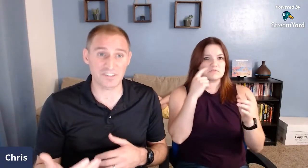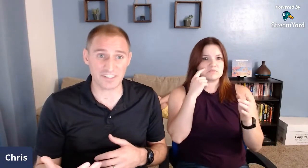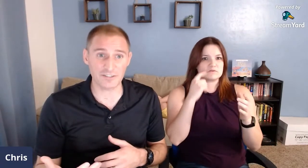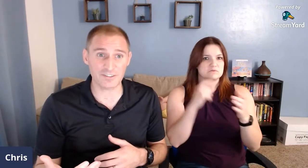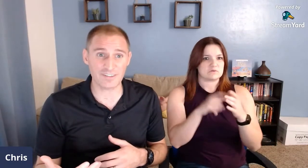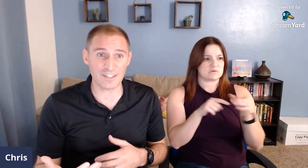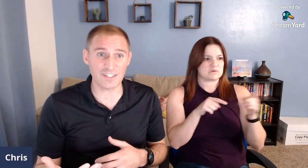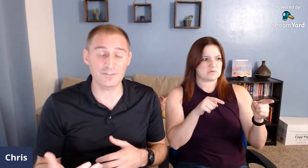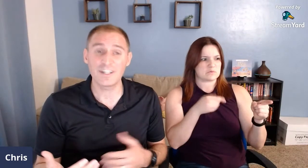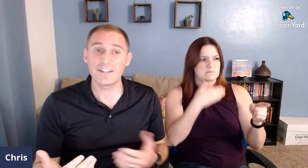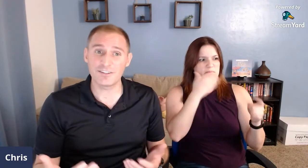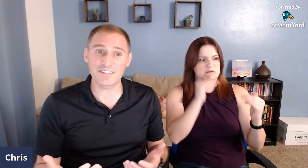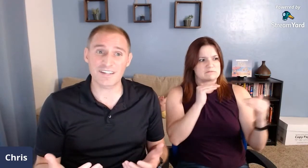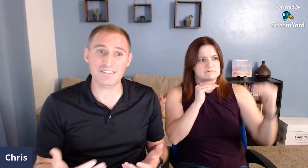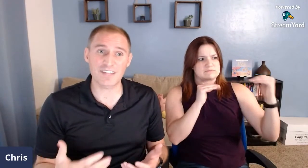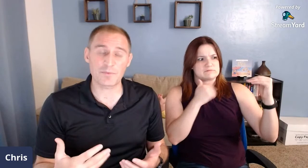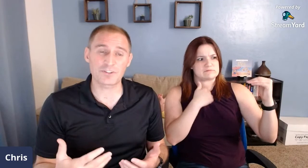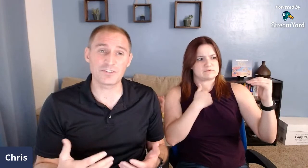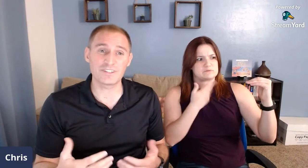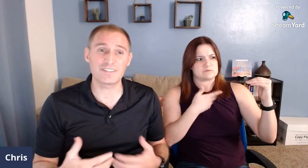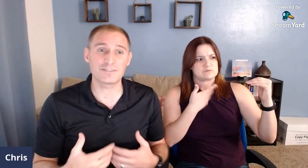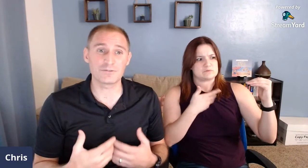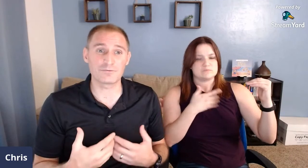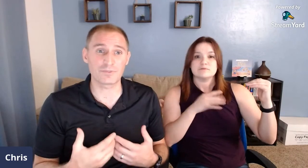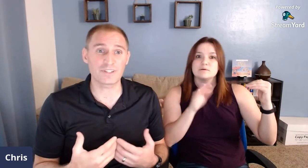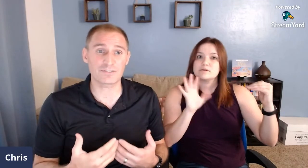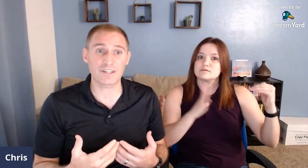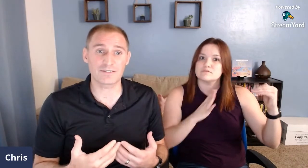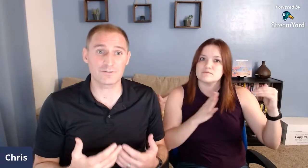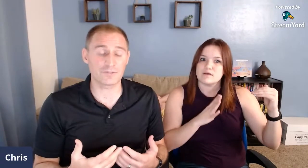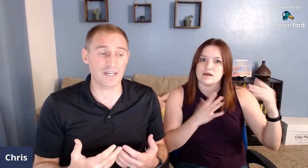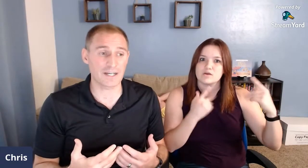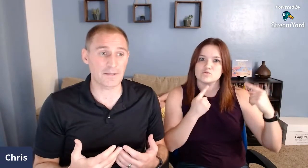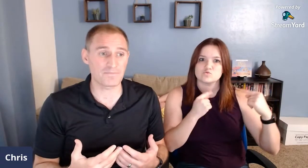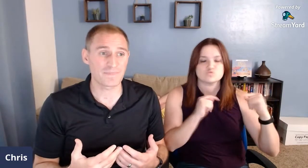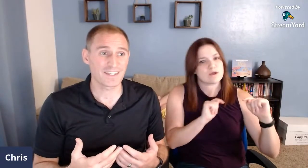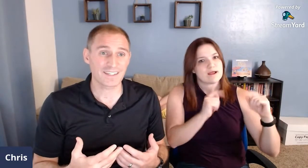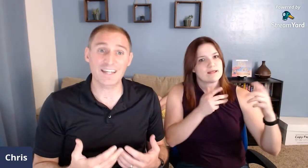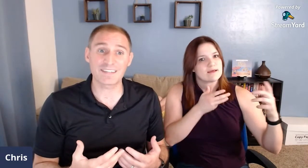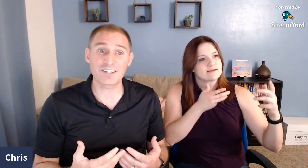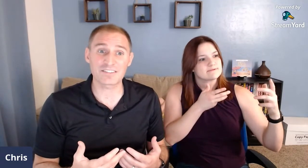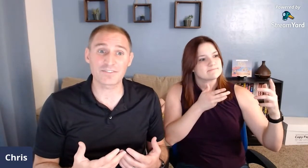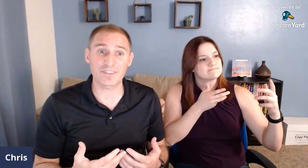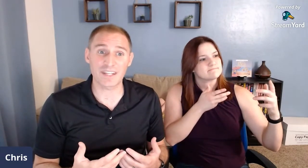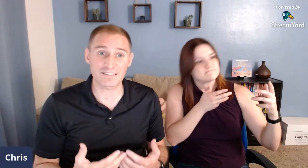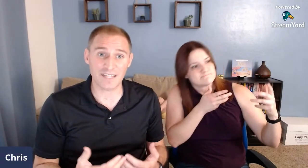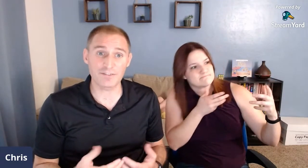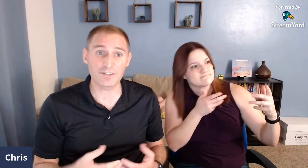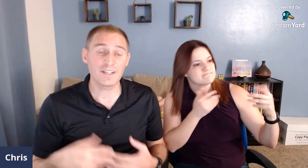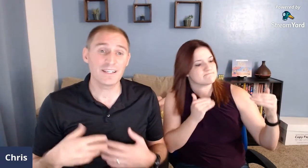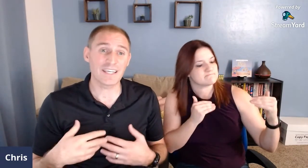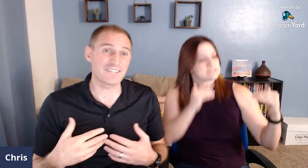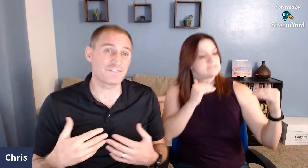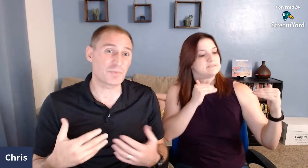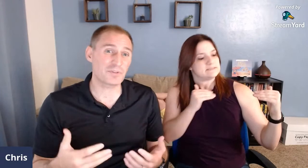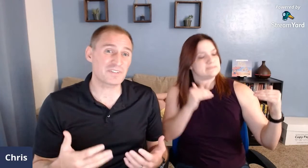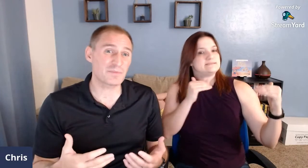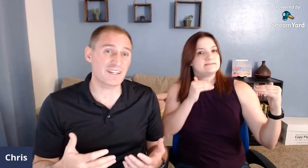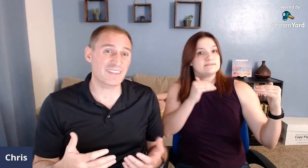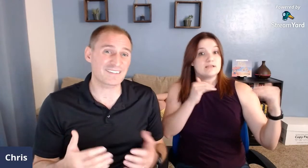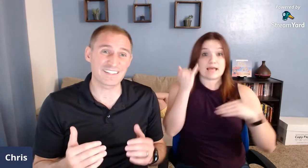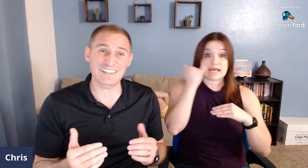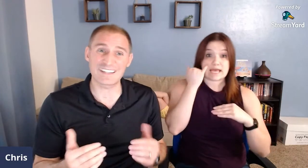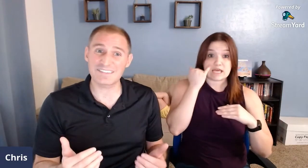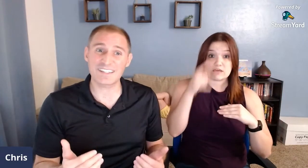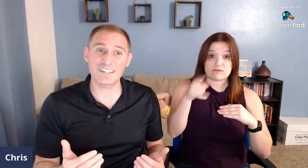slightly more skilled than you, use that as an opportunity to really try to kind of take yourself to the next level. And if you're paired with